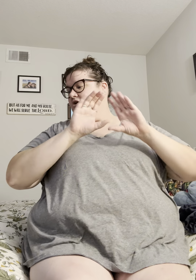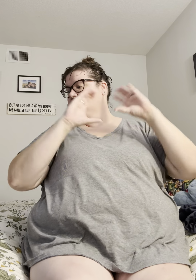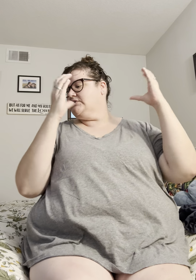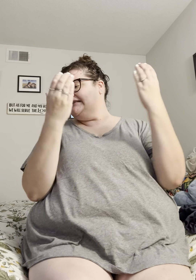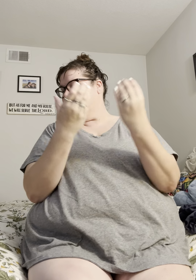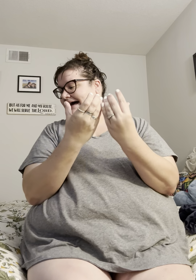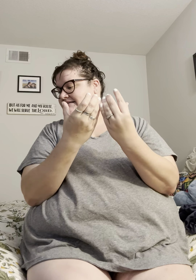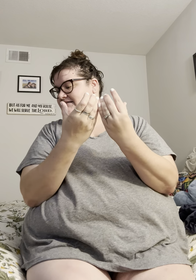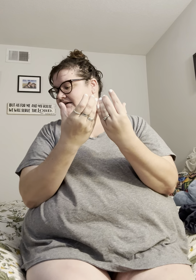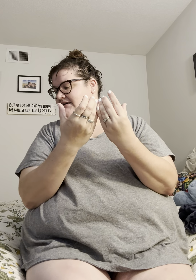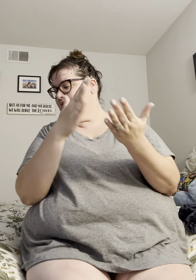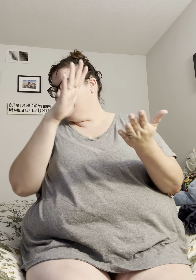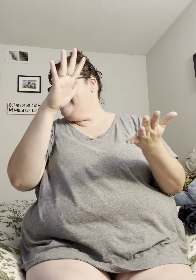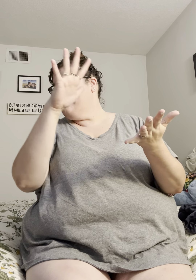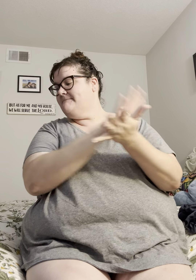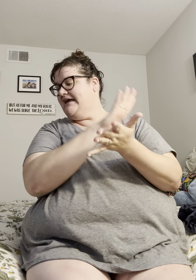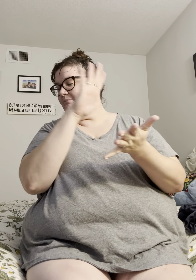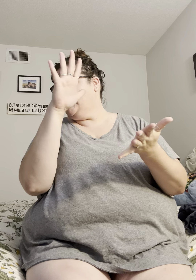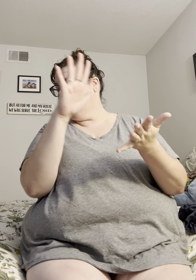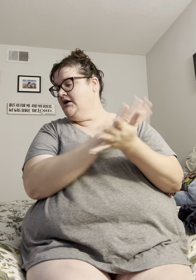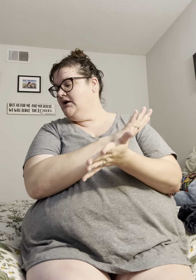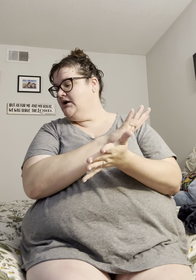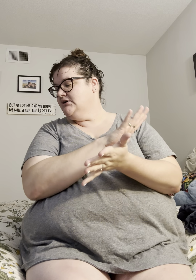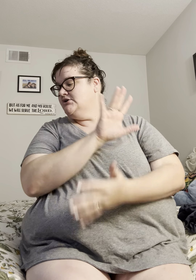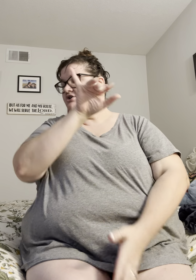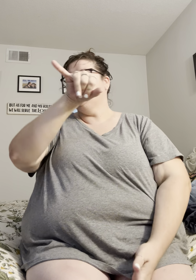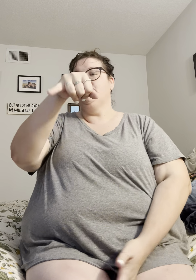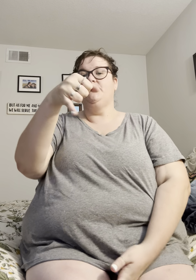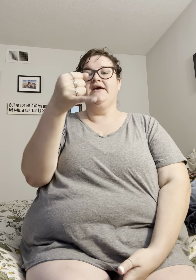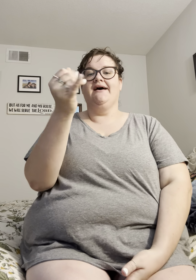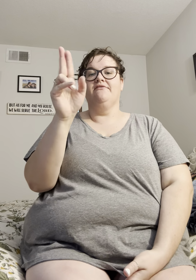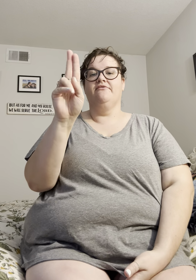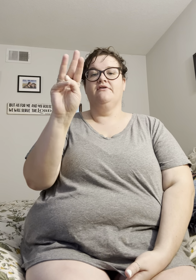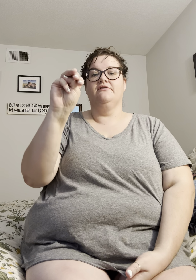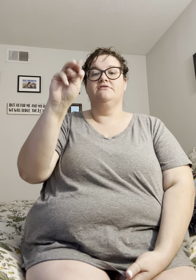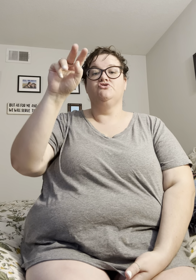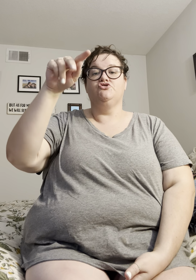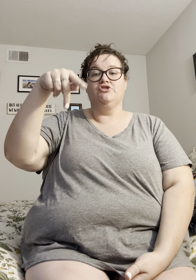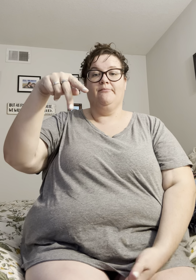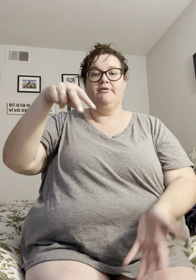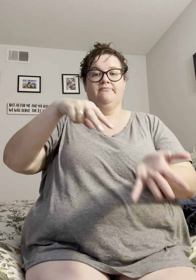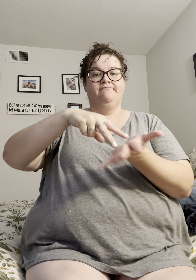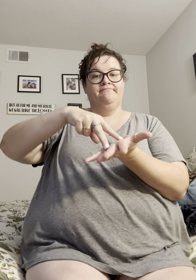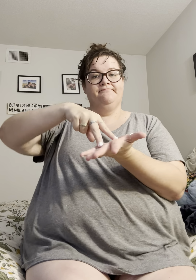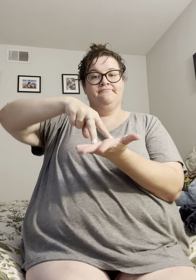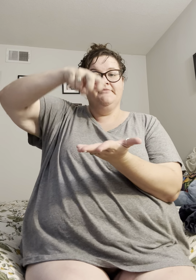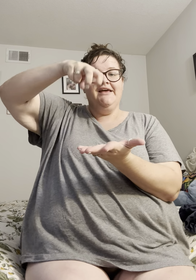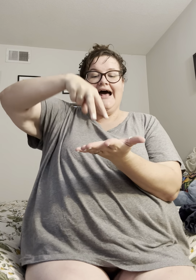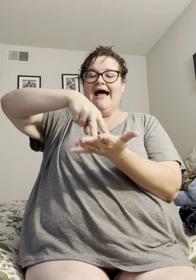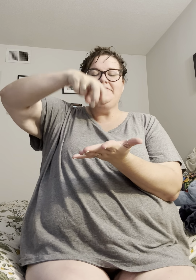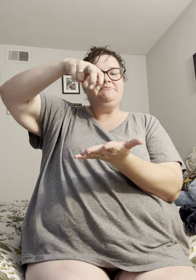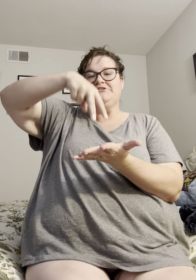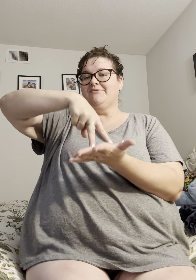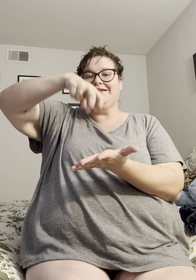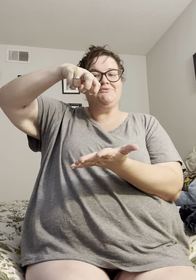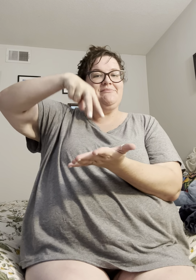So class, paper. Then we have jump. I always picture them on a